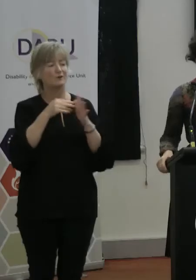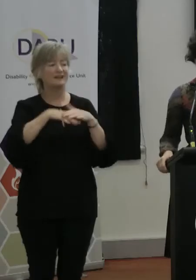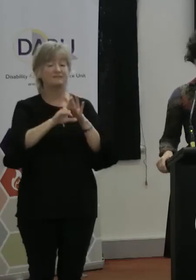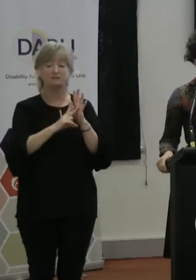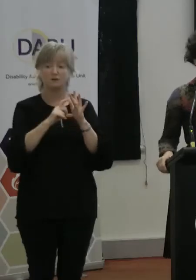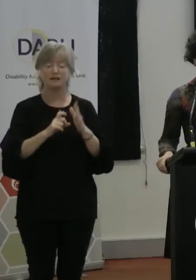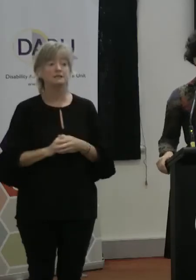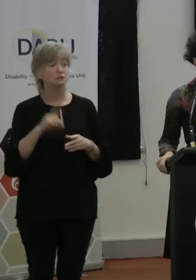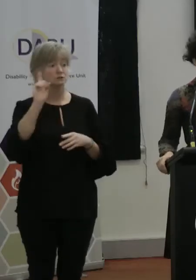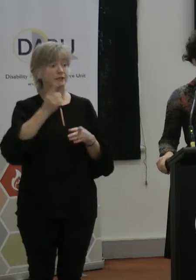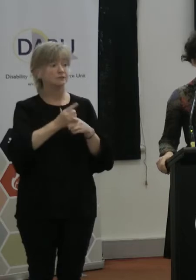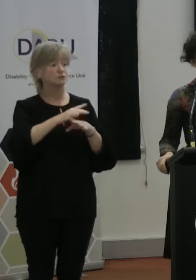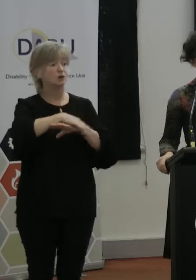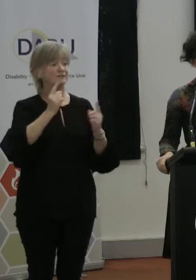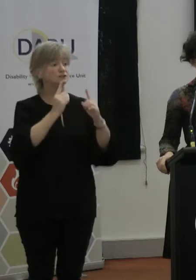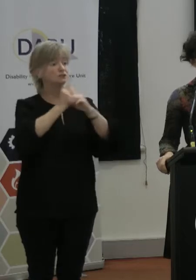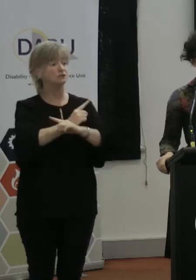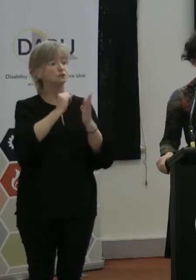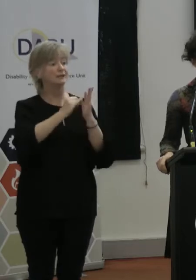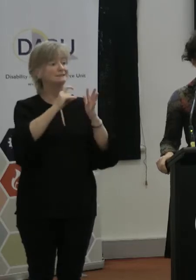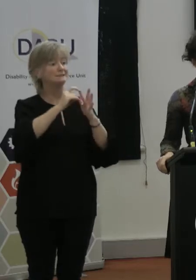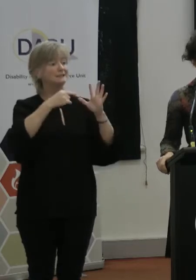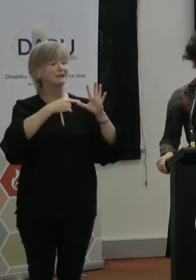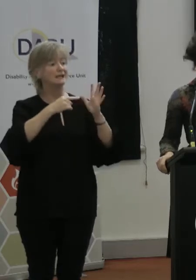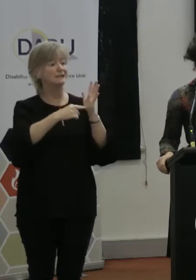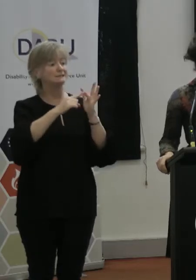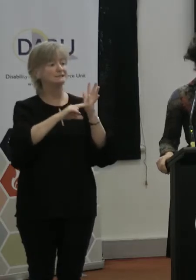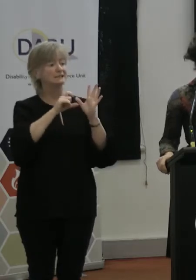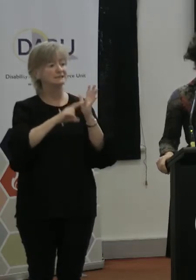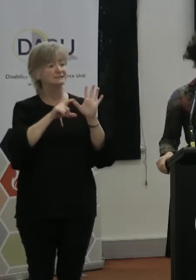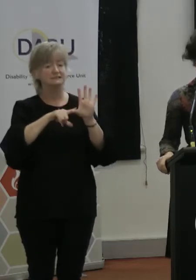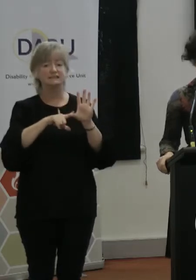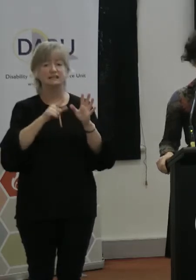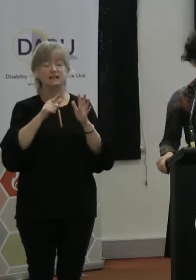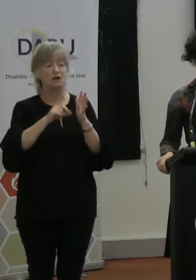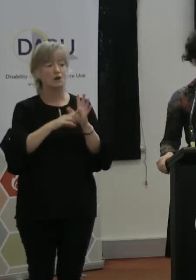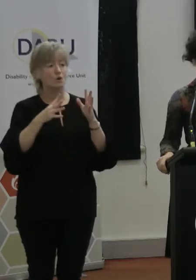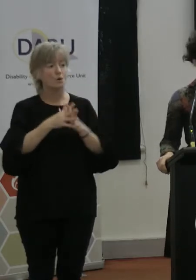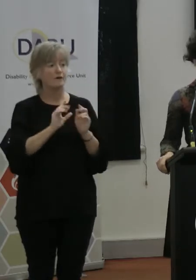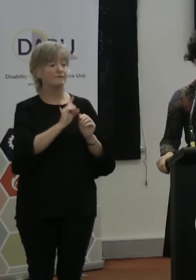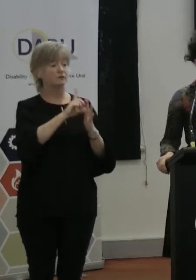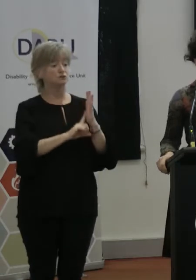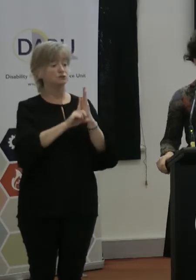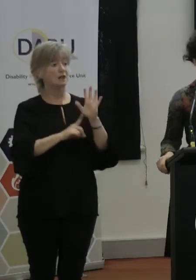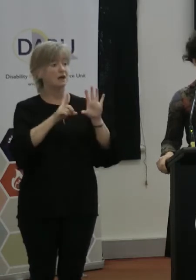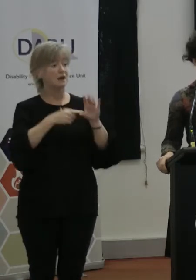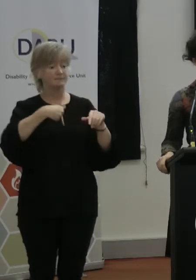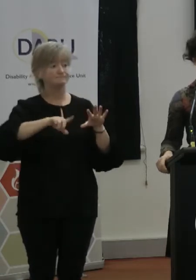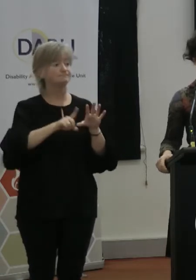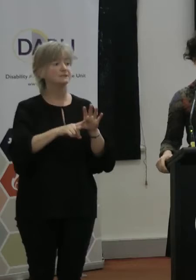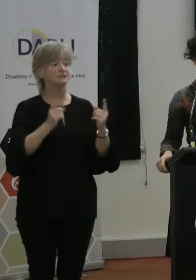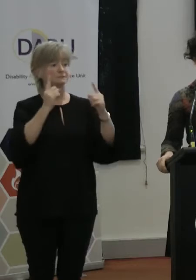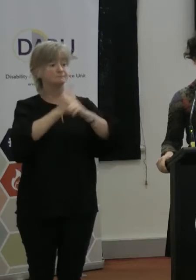So today I'm talking to you about the changes to SDA tenancy law. So on the 1st of July this year,